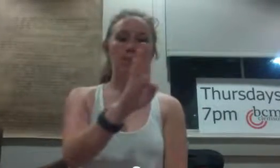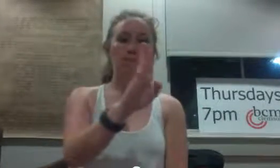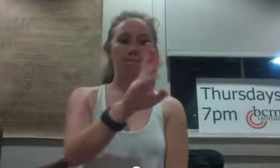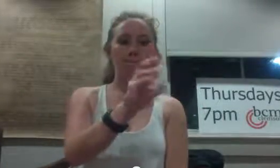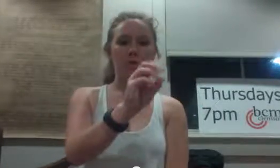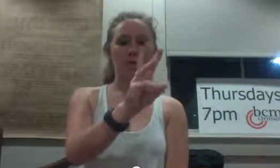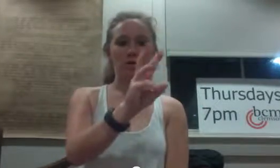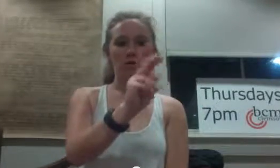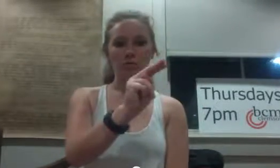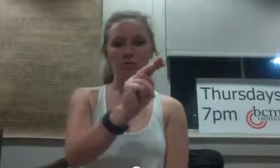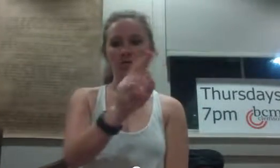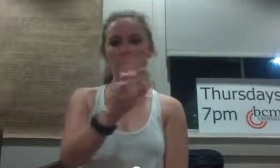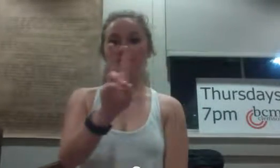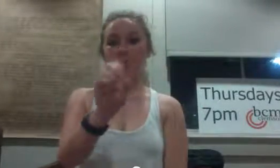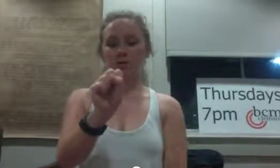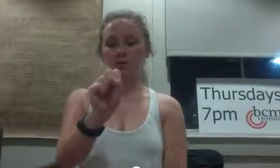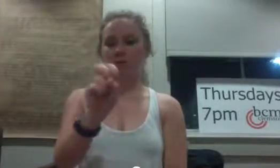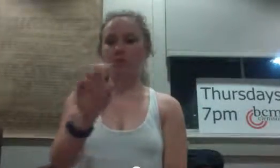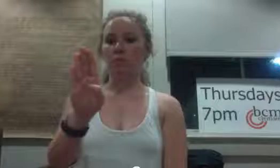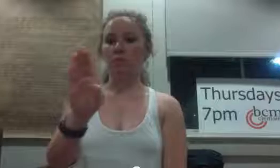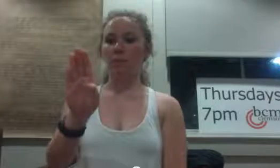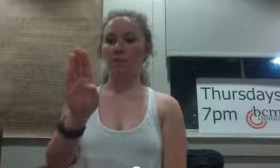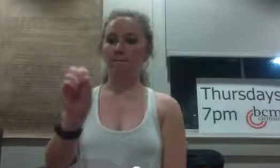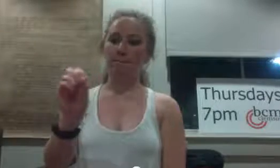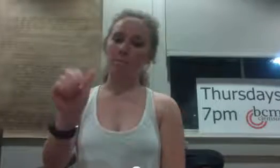This is a very important court case